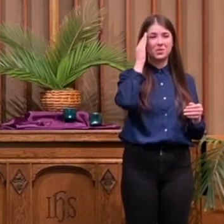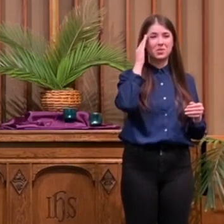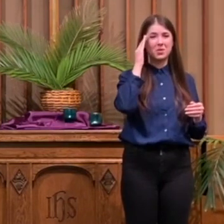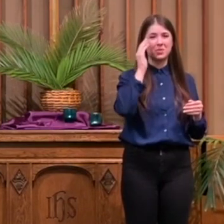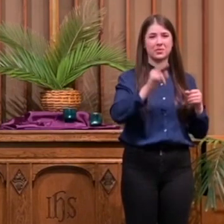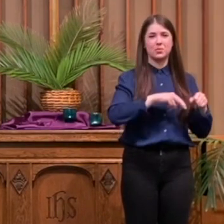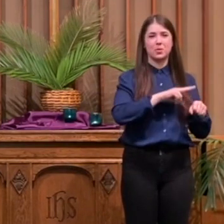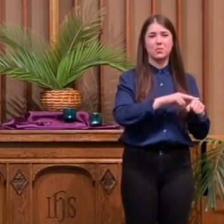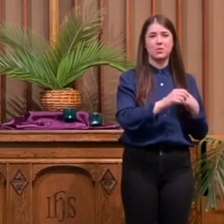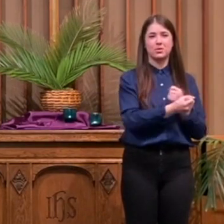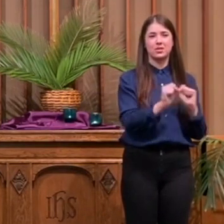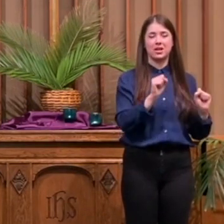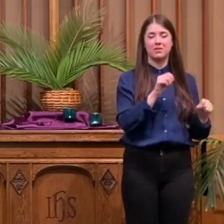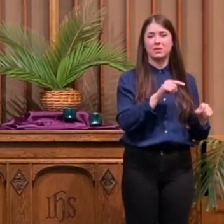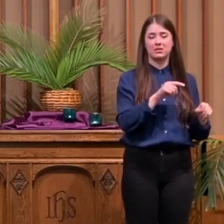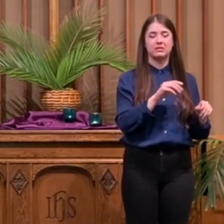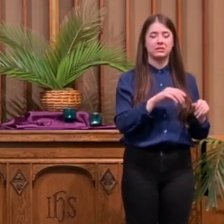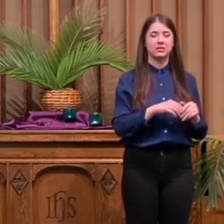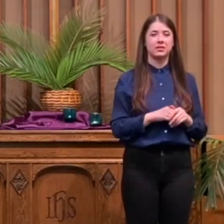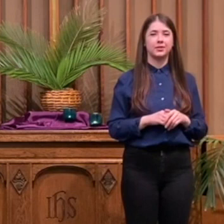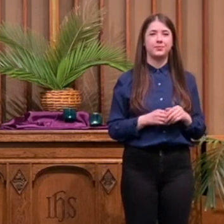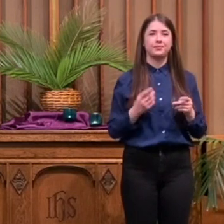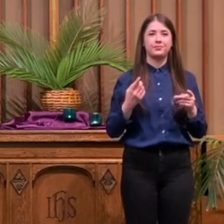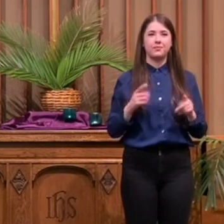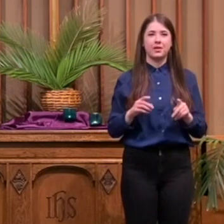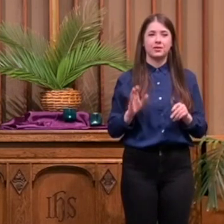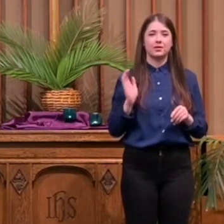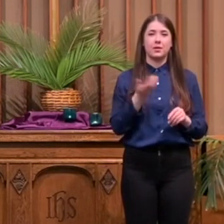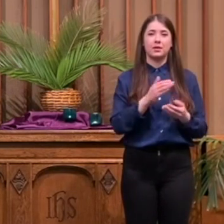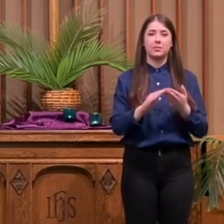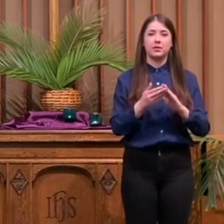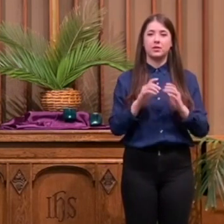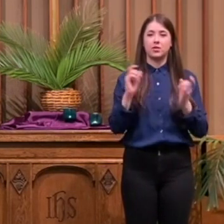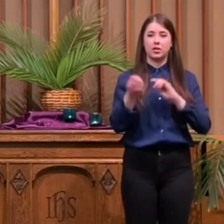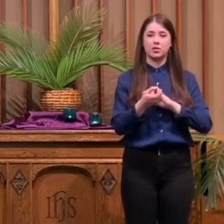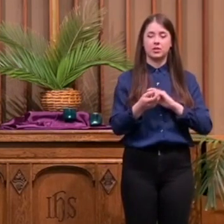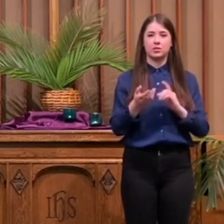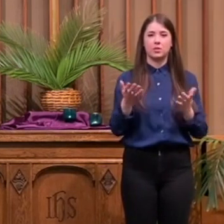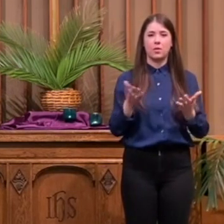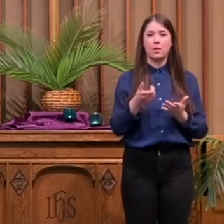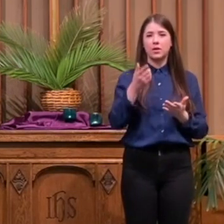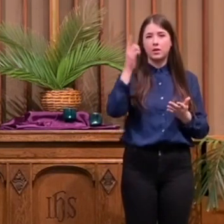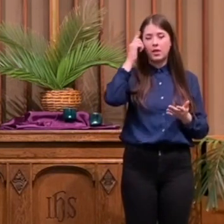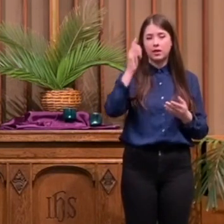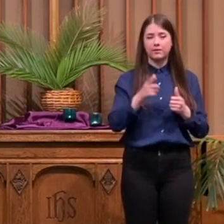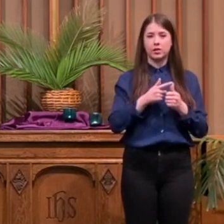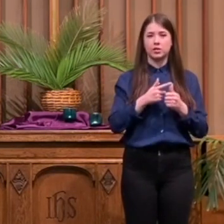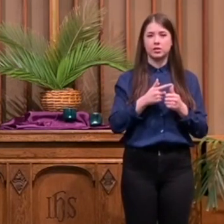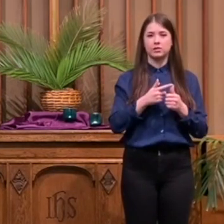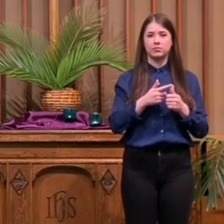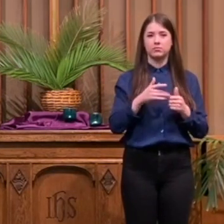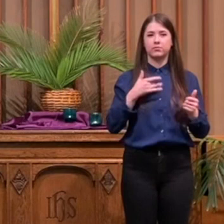When something changes in our community, what's your first thought? What's your first feeling? Is it